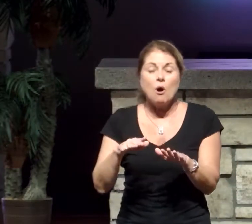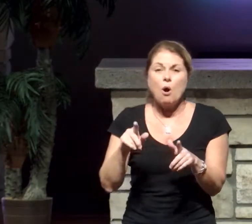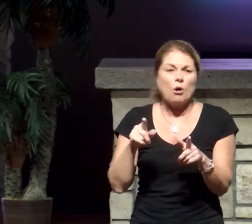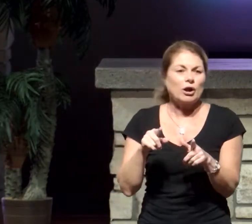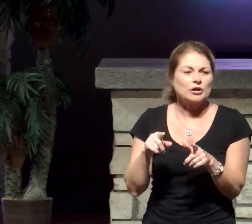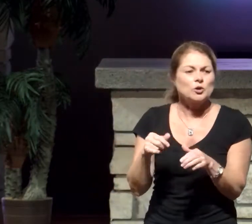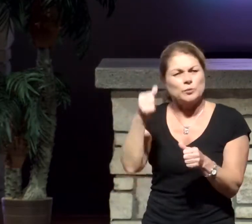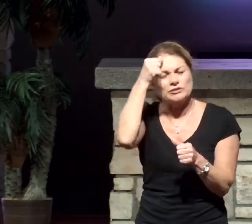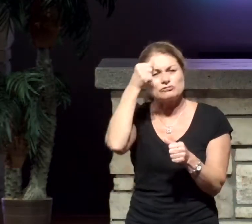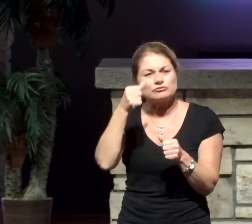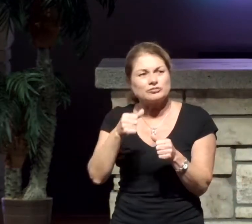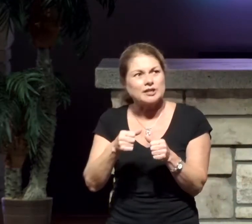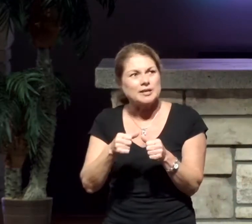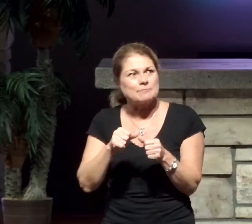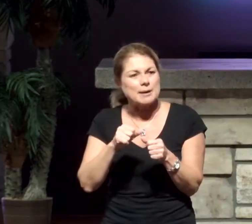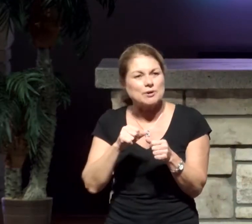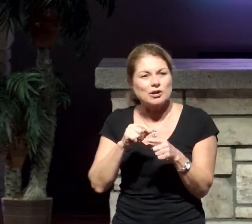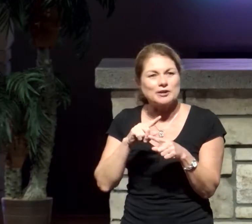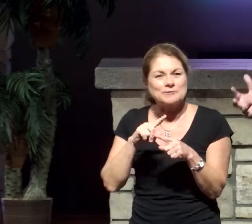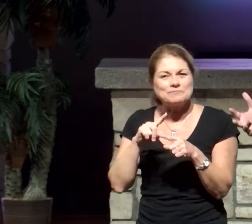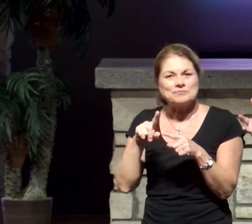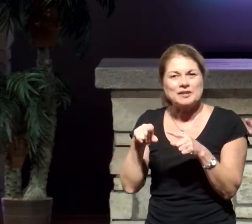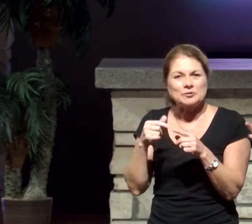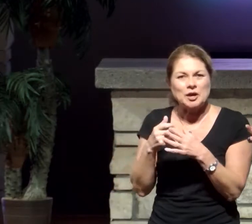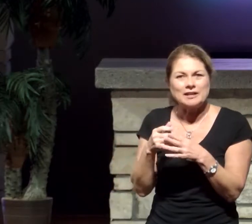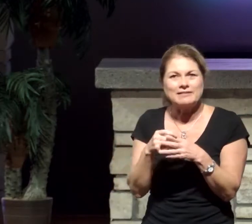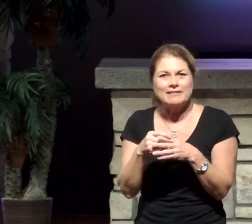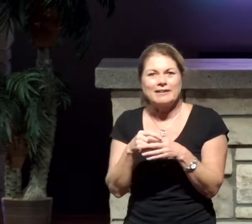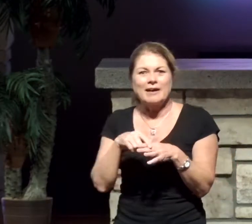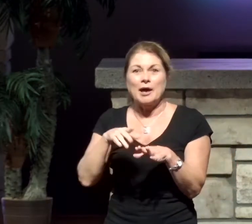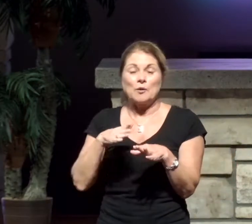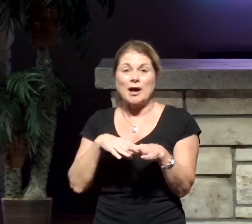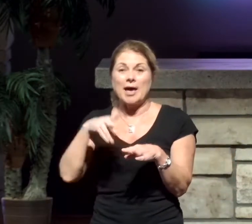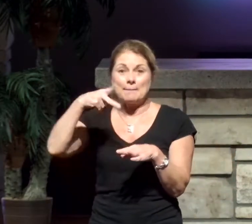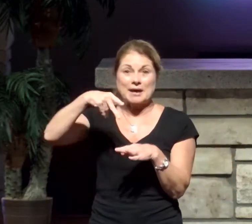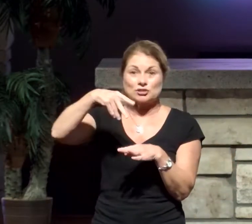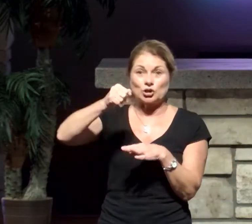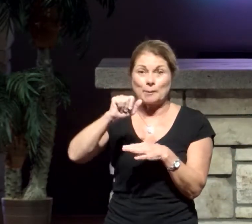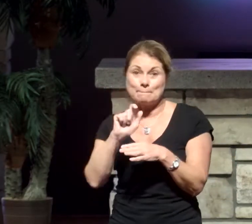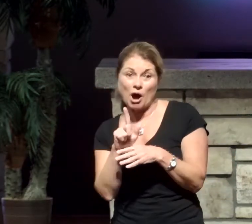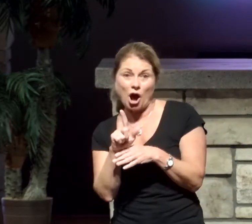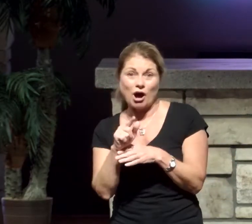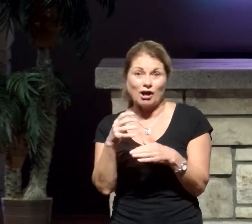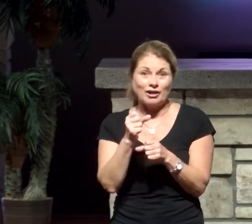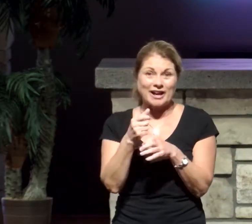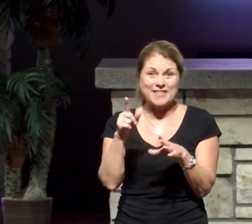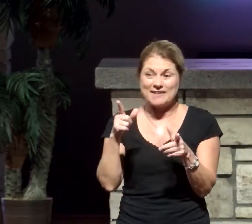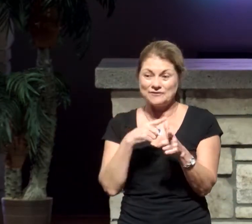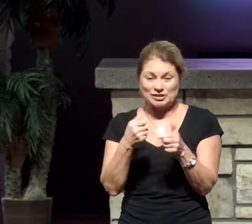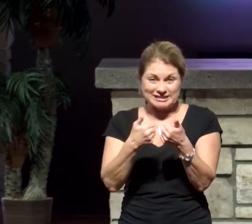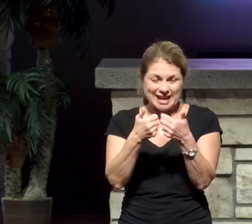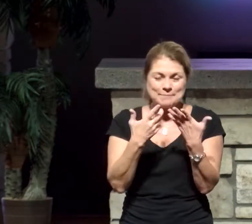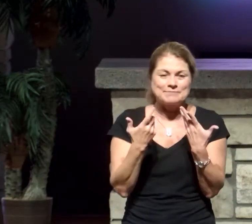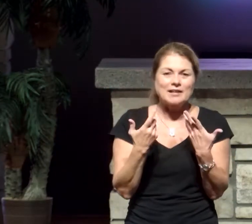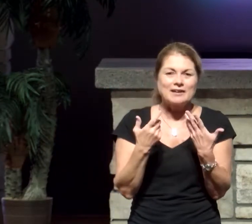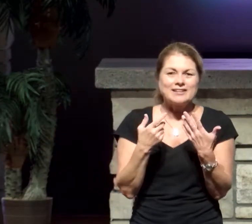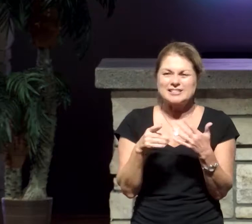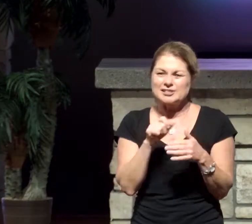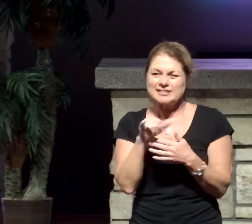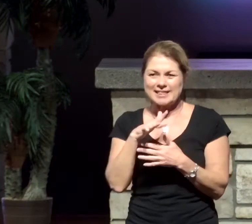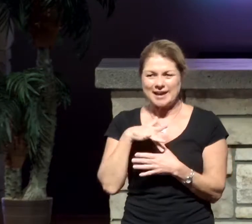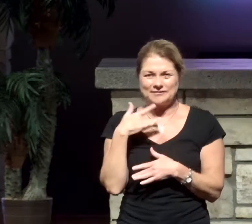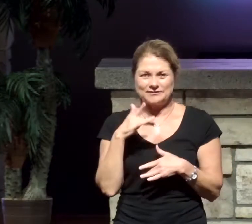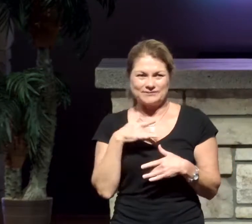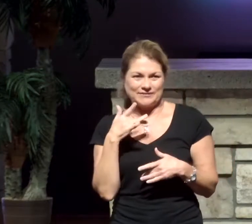got that call of a job offer that we've been wanting to get for so long. We can remember things like feelings. Like that feeling you had